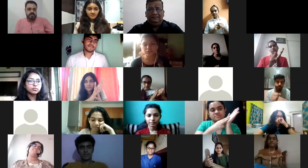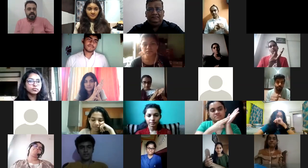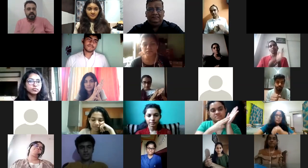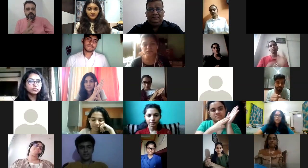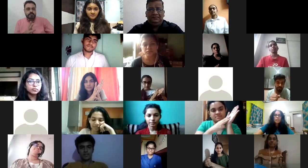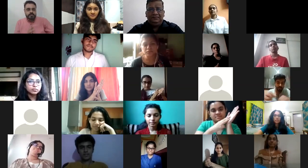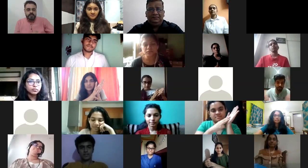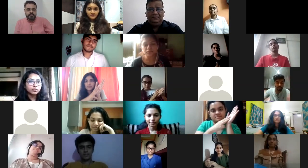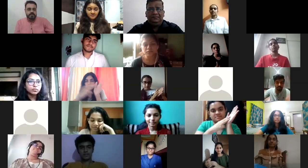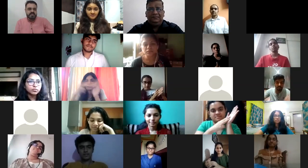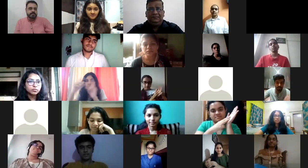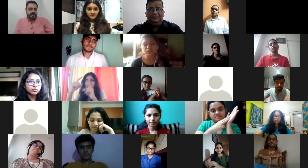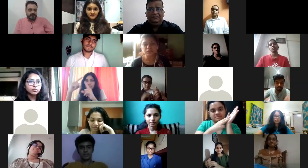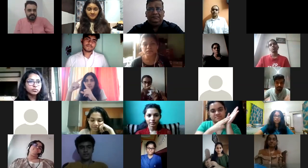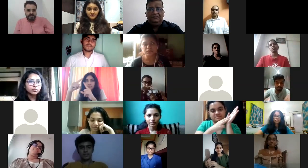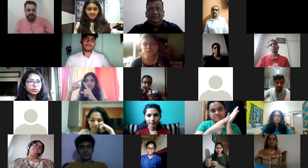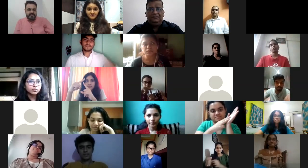how would a Tuesday be like? Any guesses?